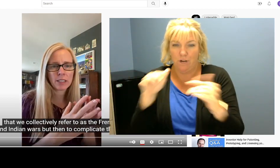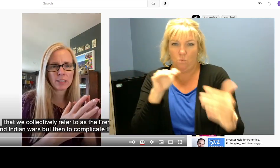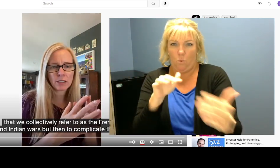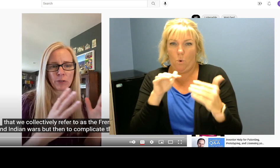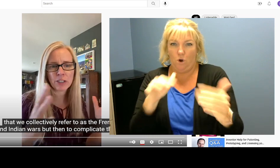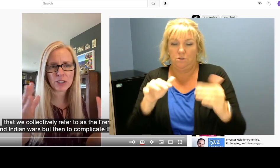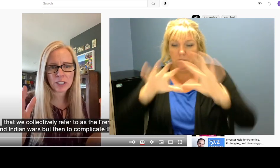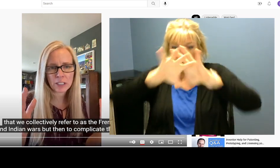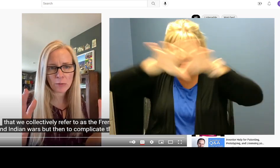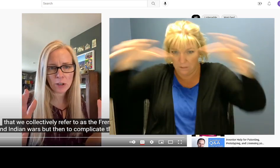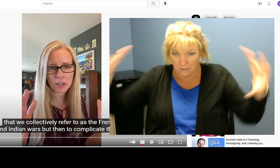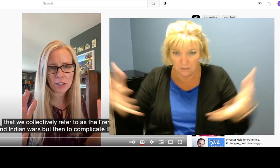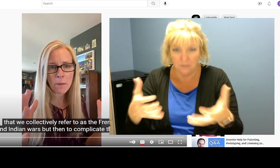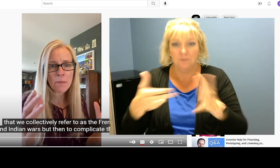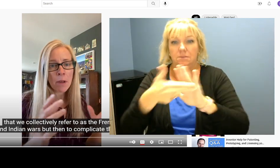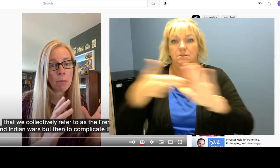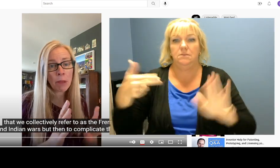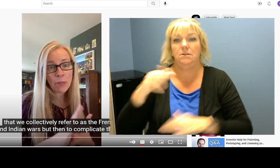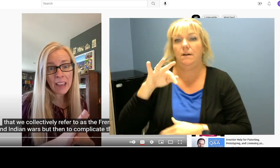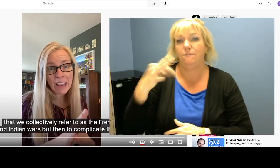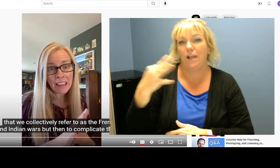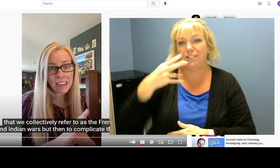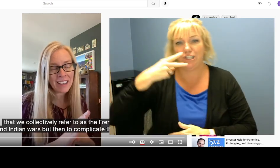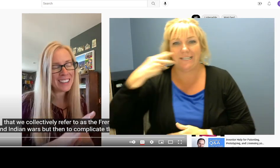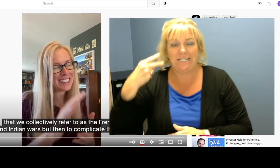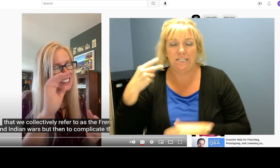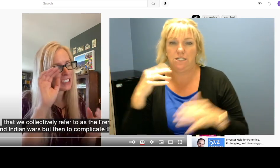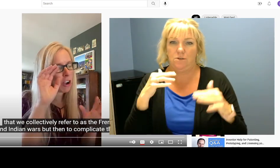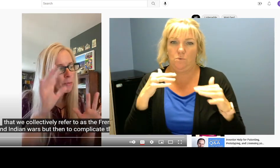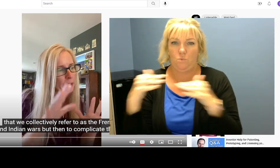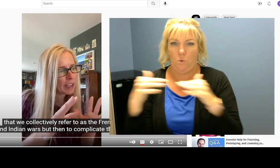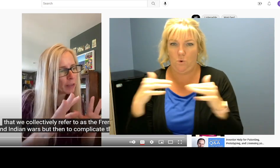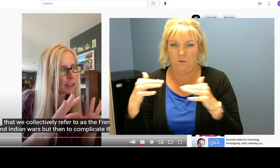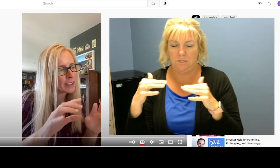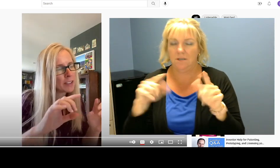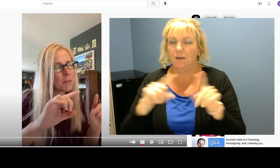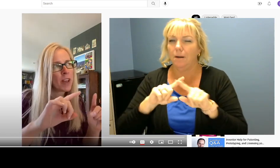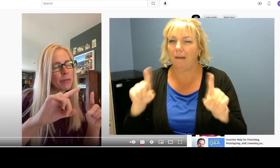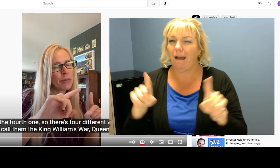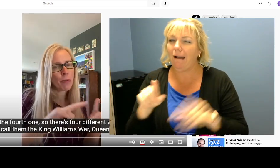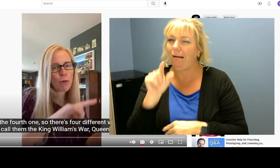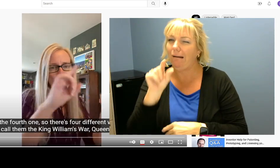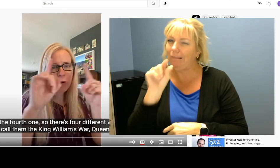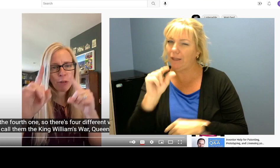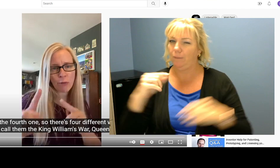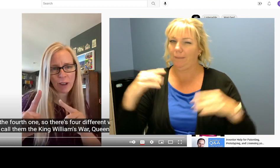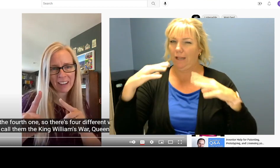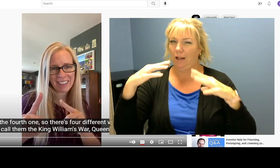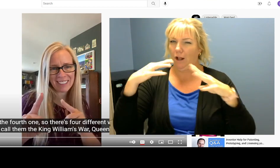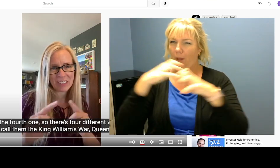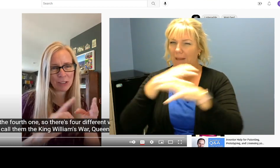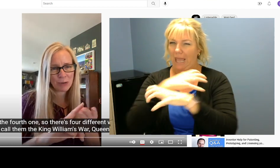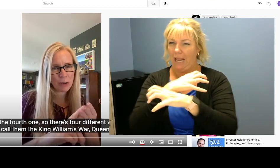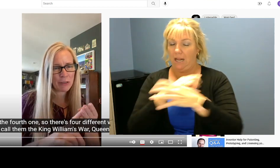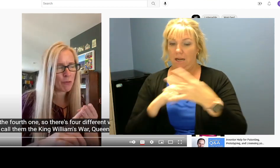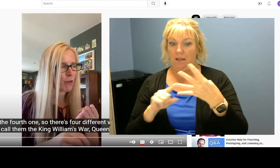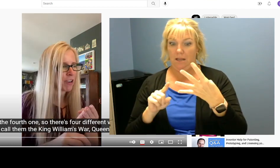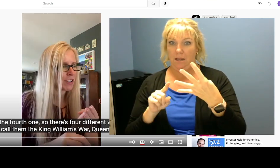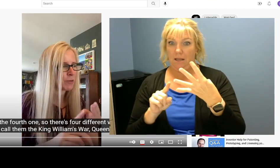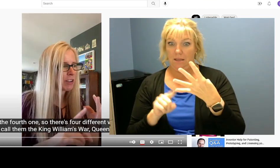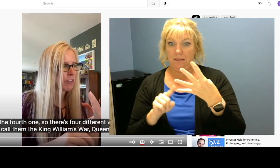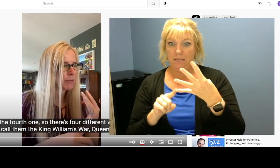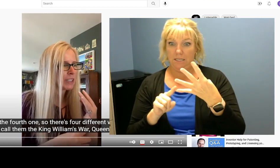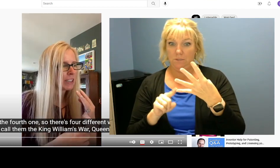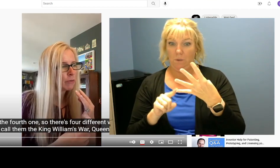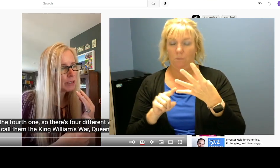to as the French and Indian Wars. But then, to complicate things, the fourth one, so there's 4 different